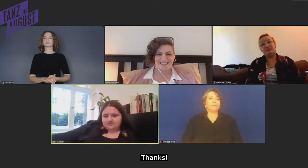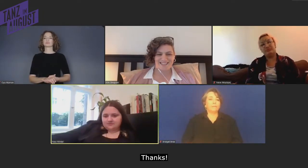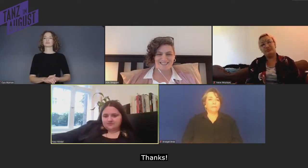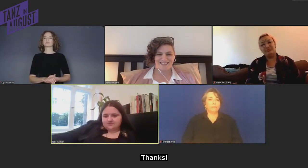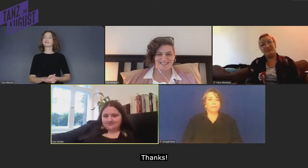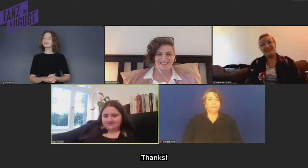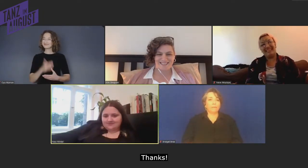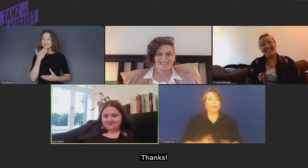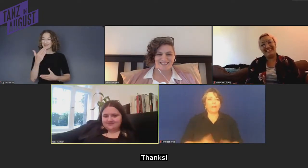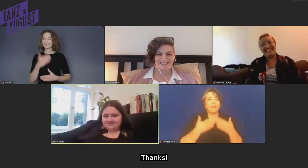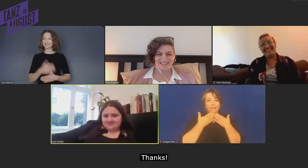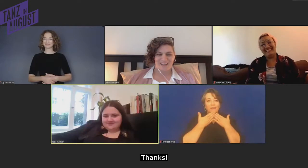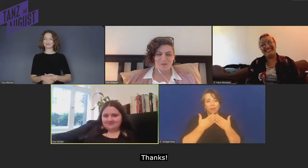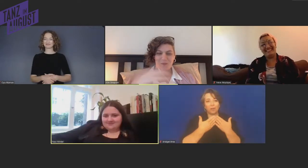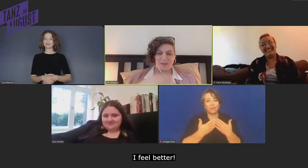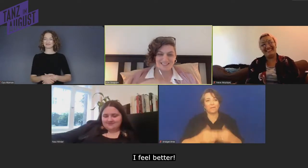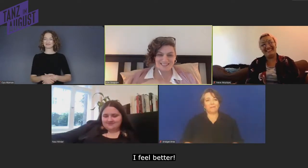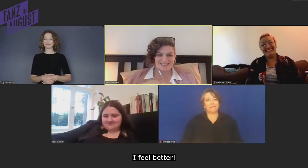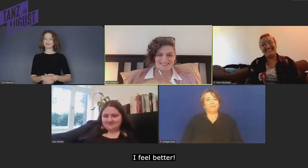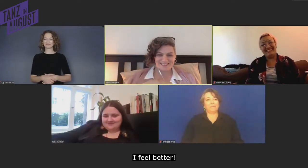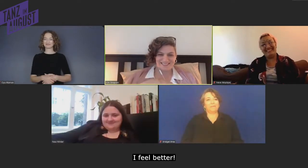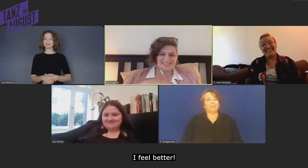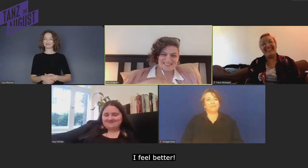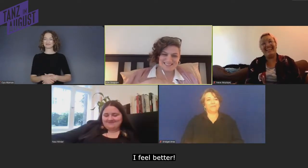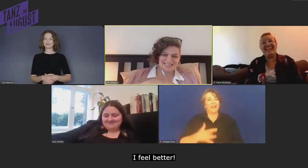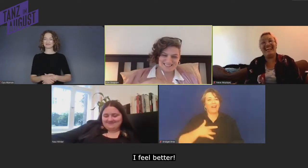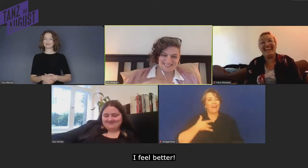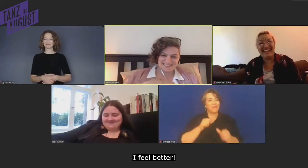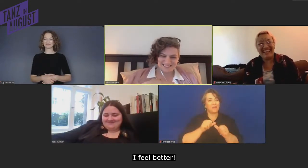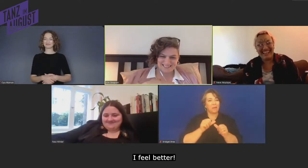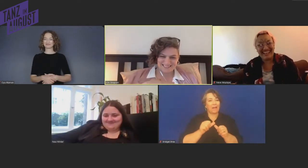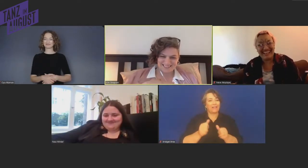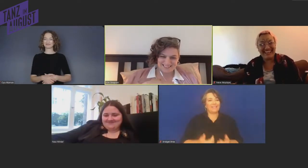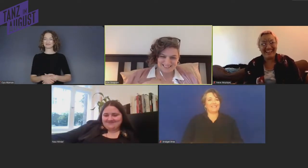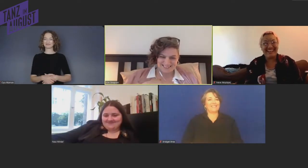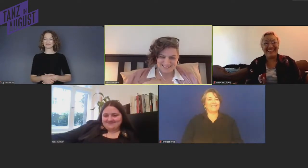Thanks. I feel better.